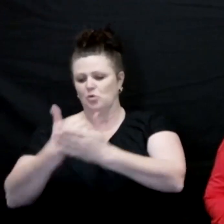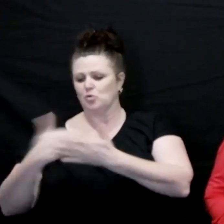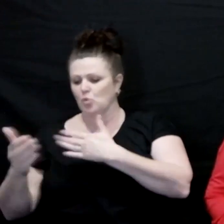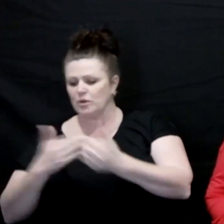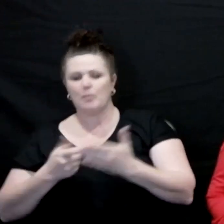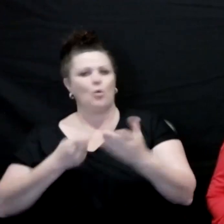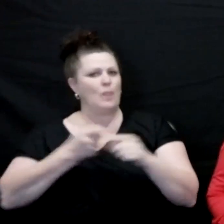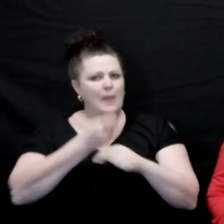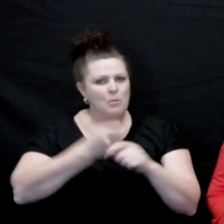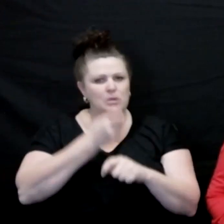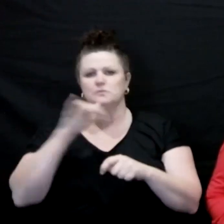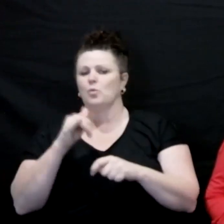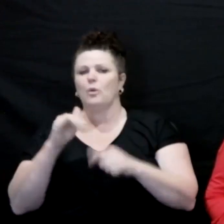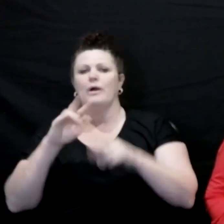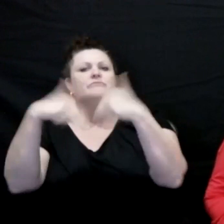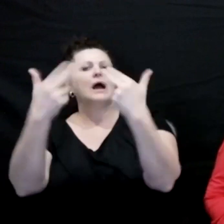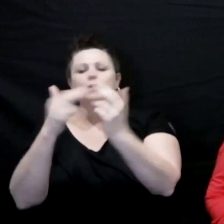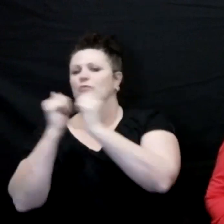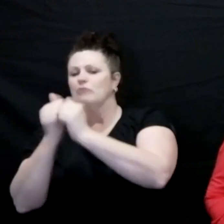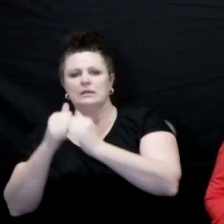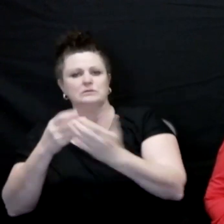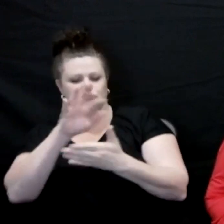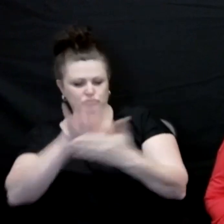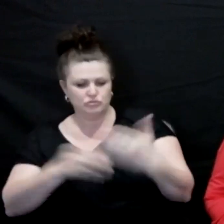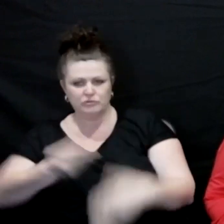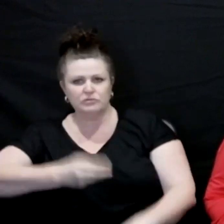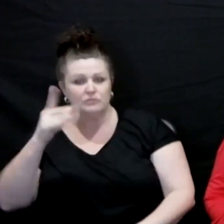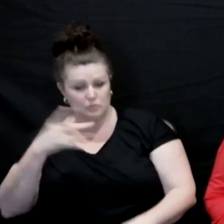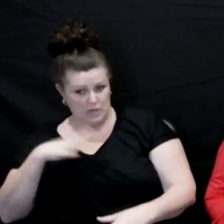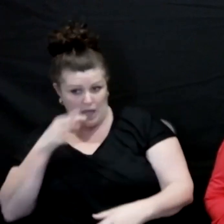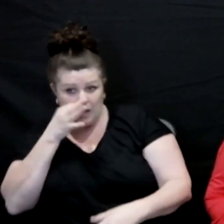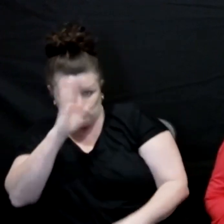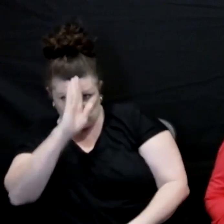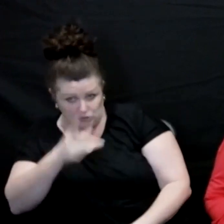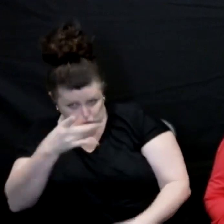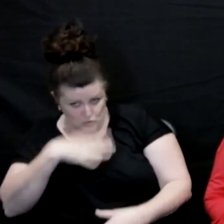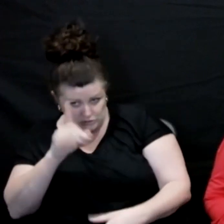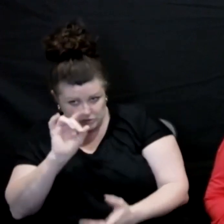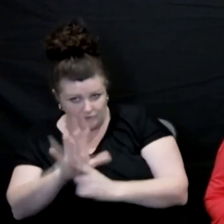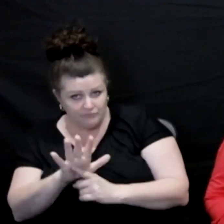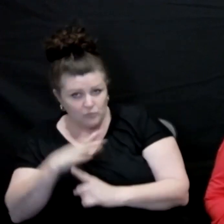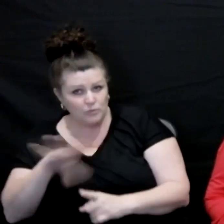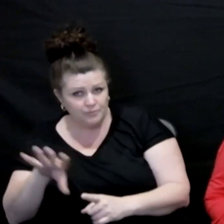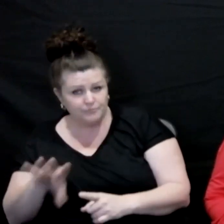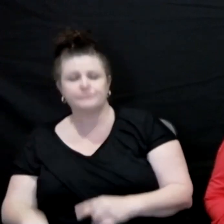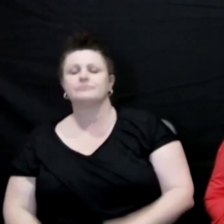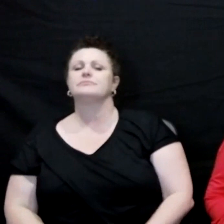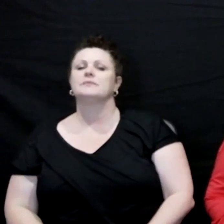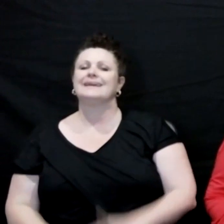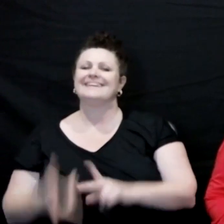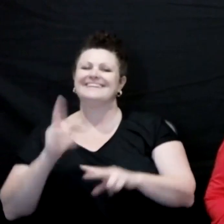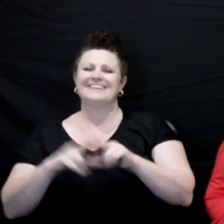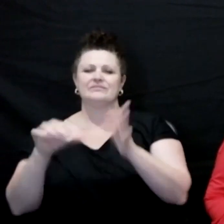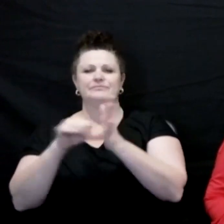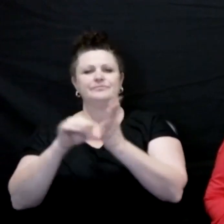therapist or family or friends put the review in for you. They will also, if there's any funding in your